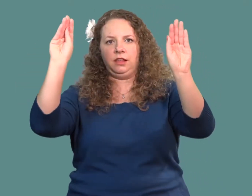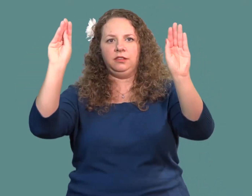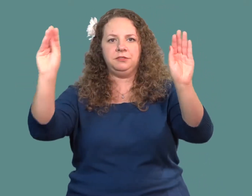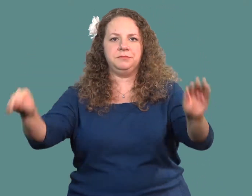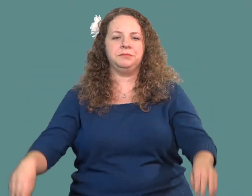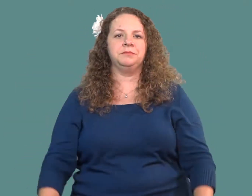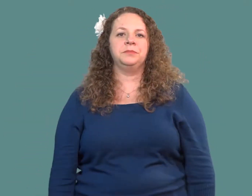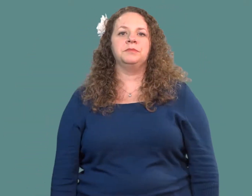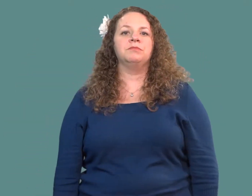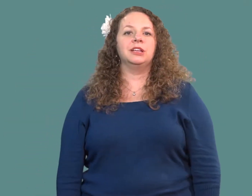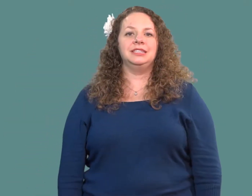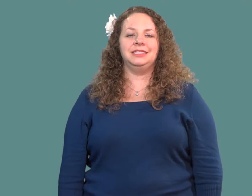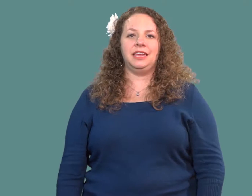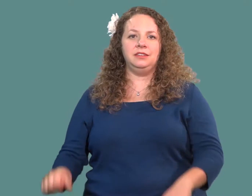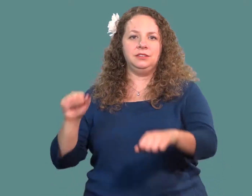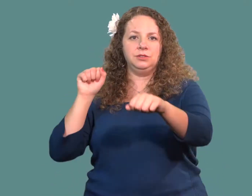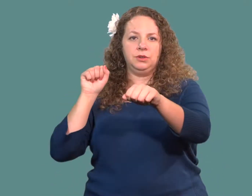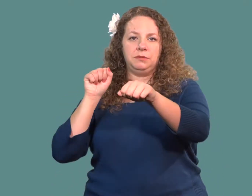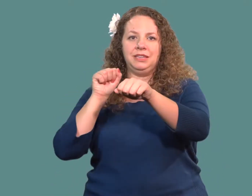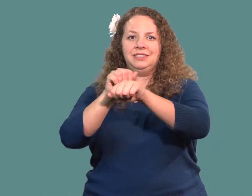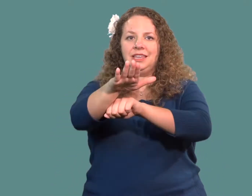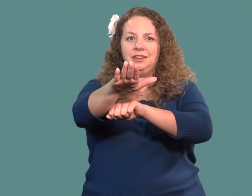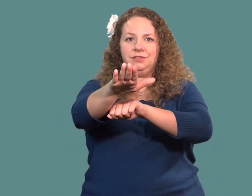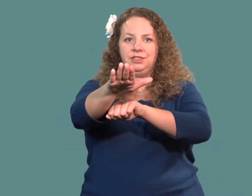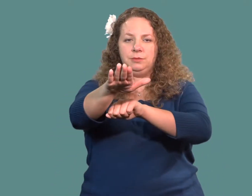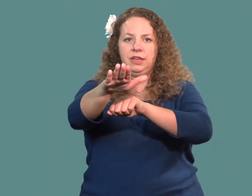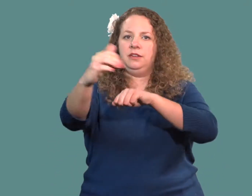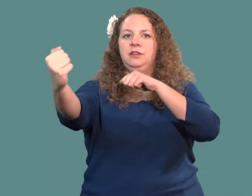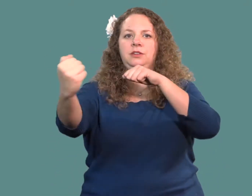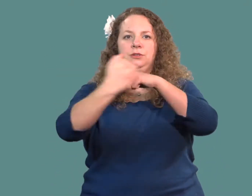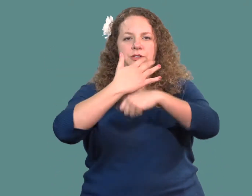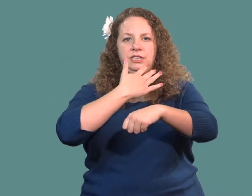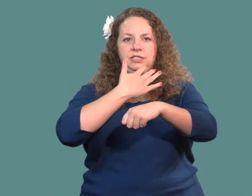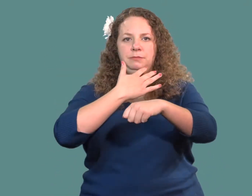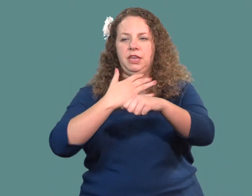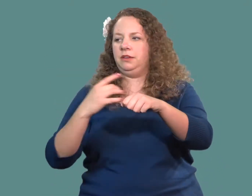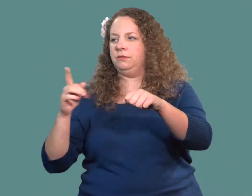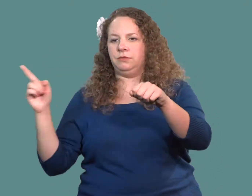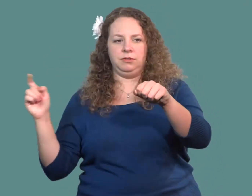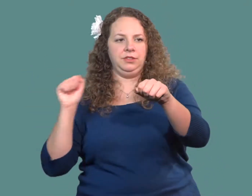Sell. To send, so it can be send this way, or you send it to me, or